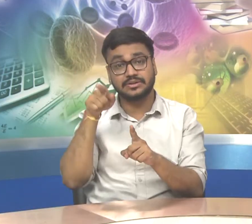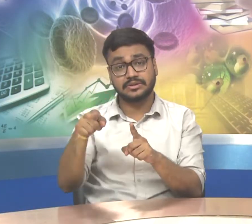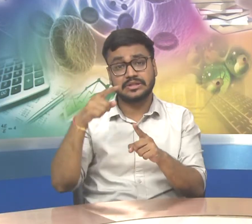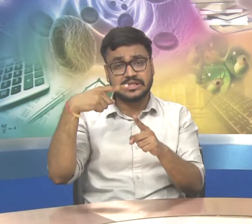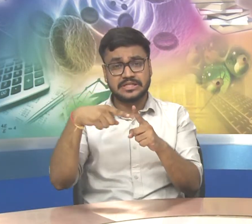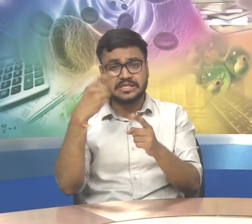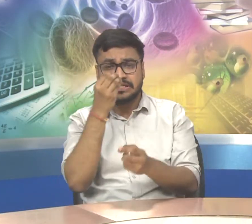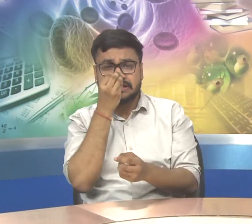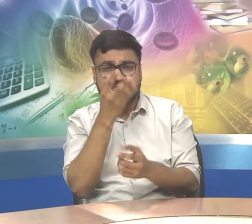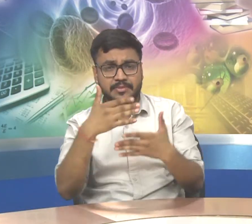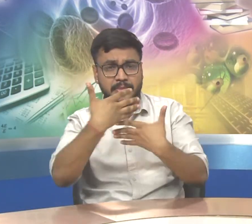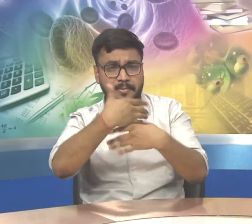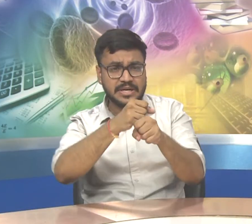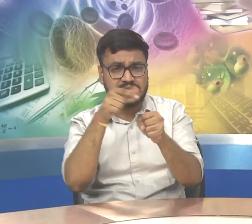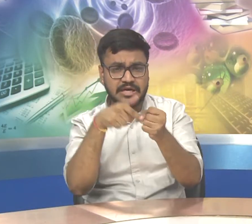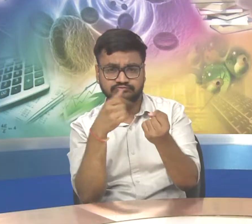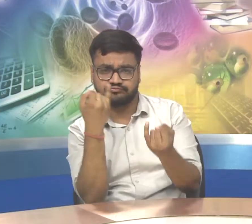In simple words,